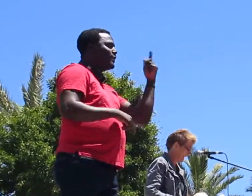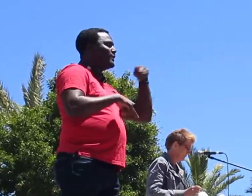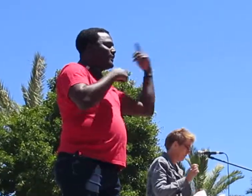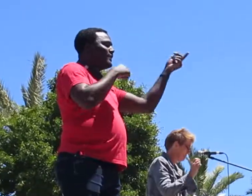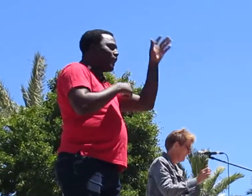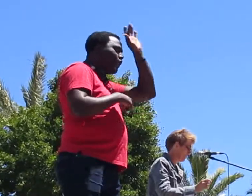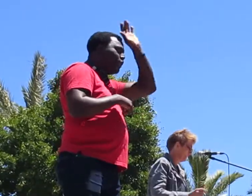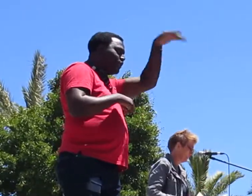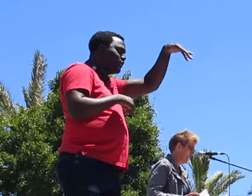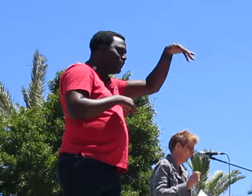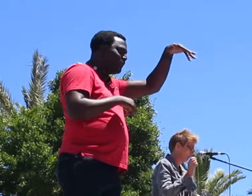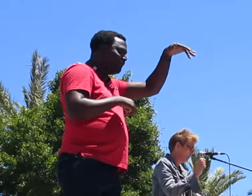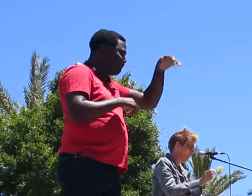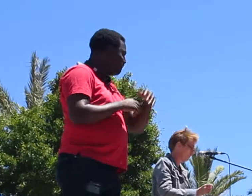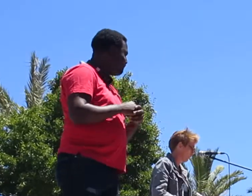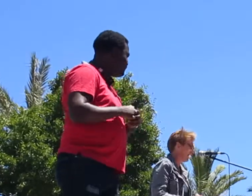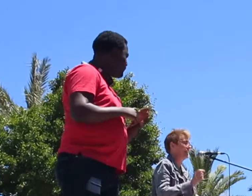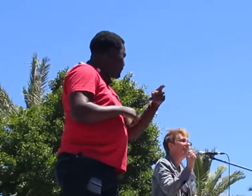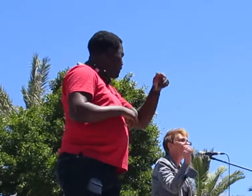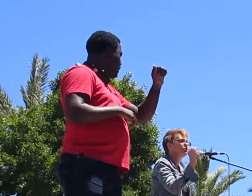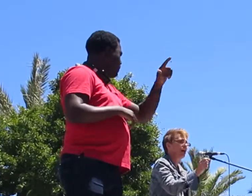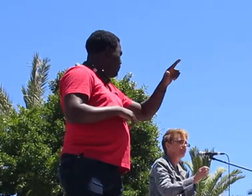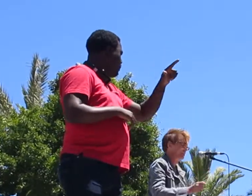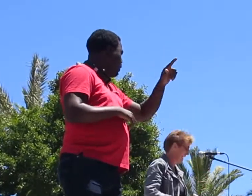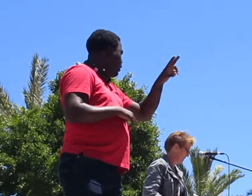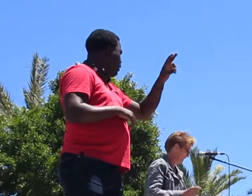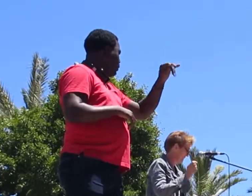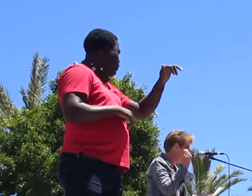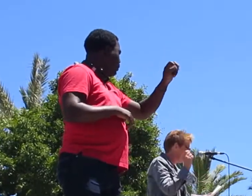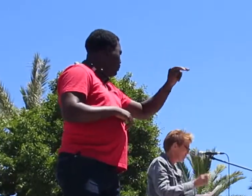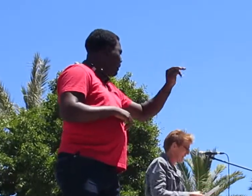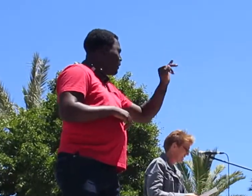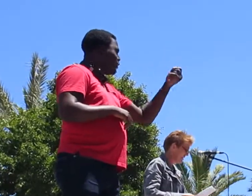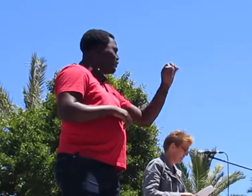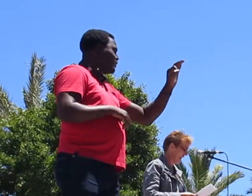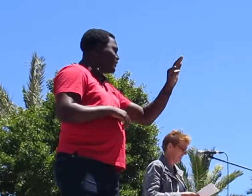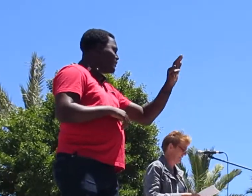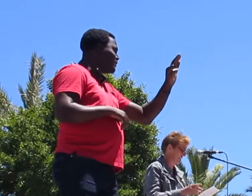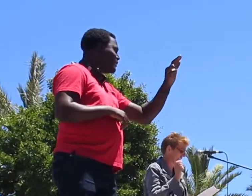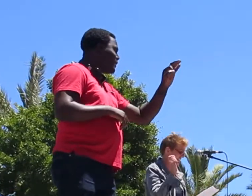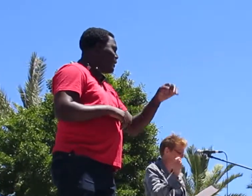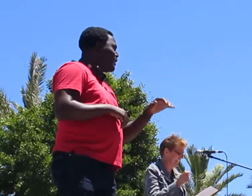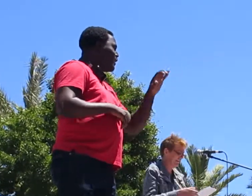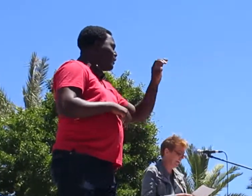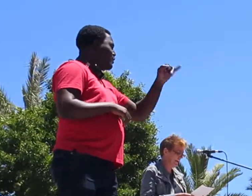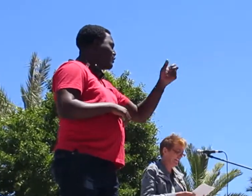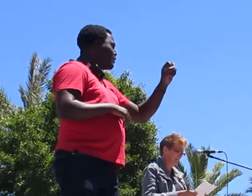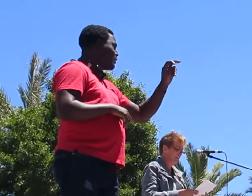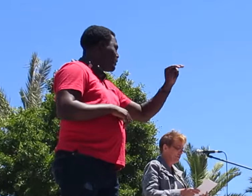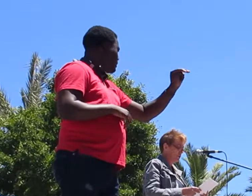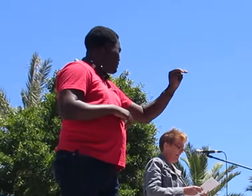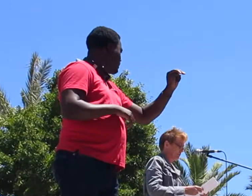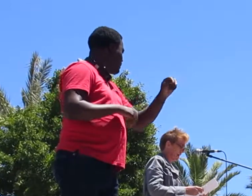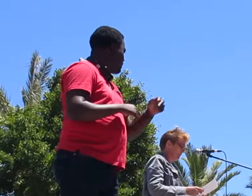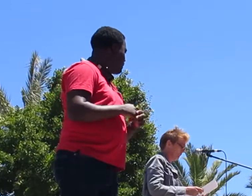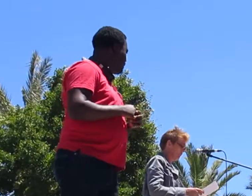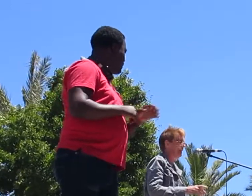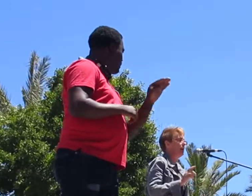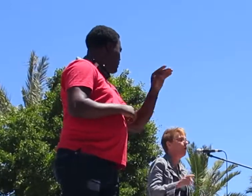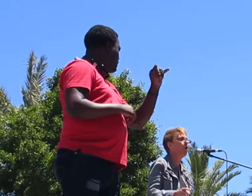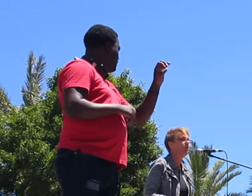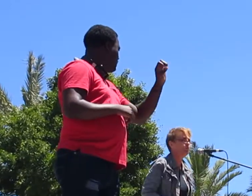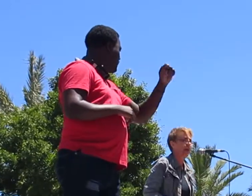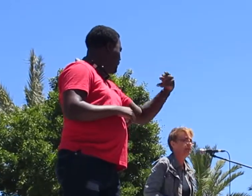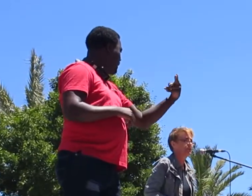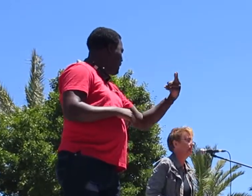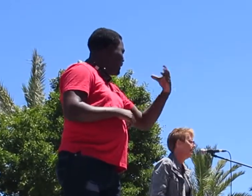Mike Pence, to Mitch McConnell, Paul Ryan, Jeff Sessions, Jason Chavez, Devin Nunes, Michael Flynn,